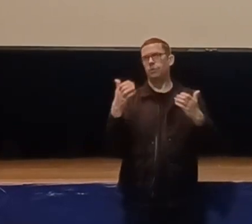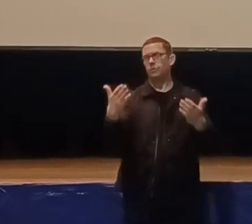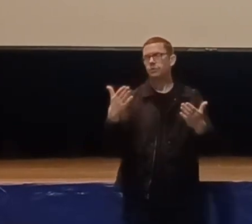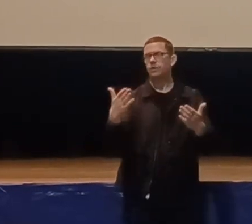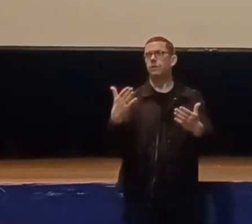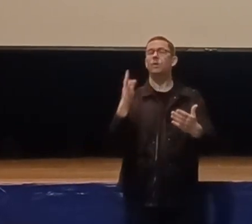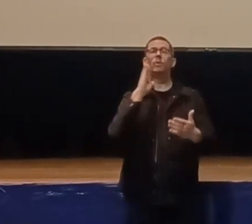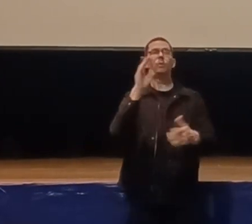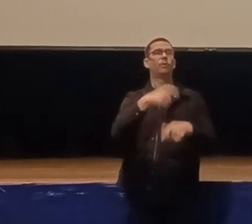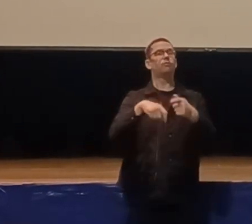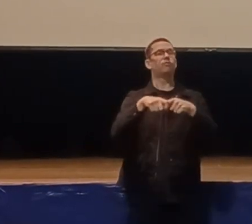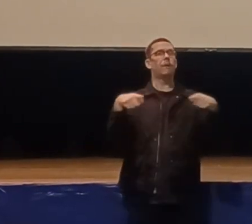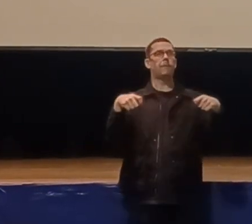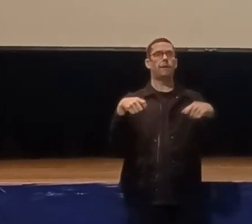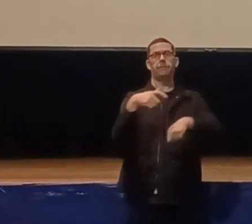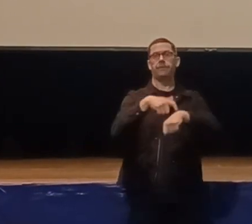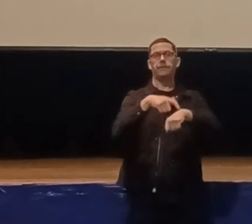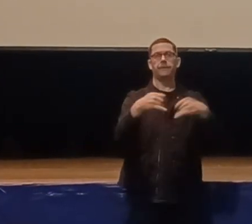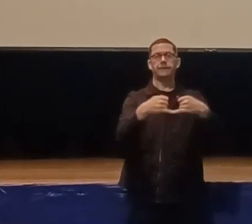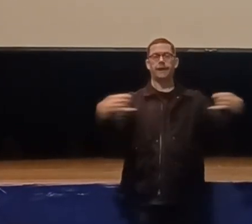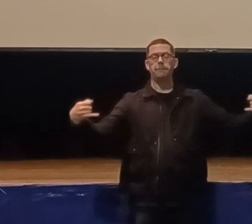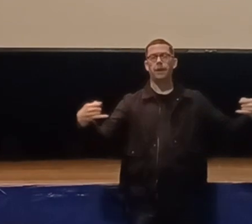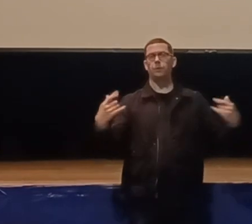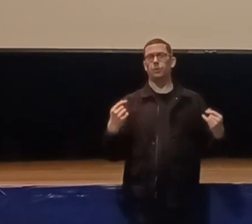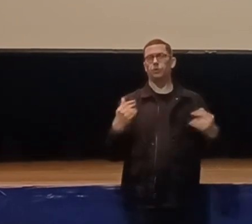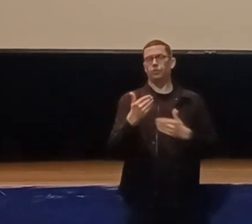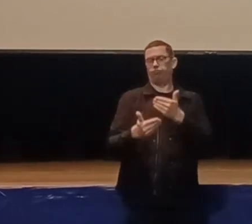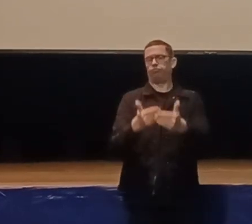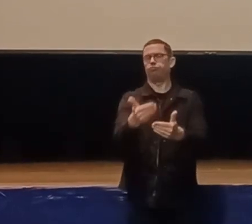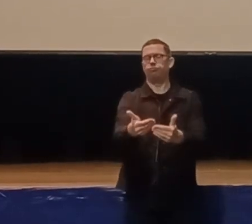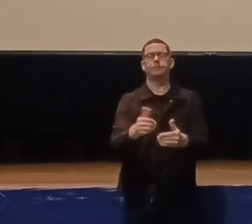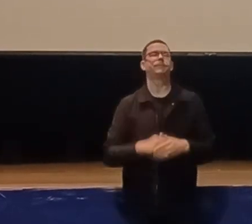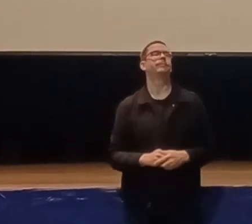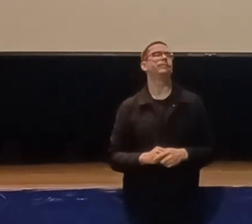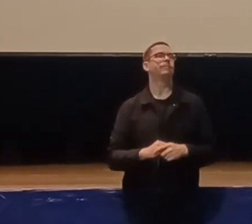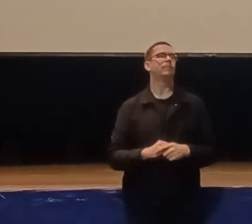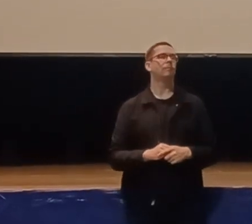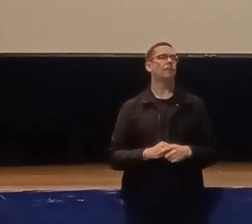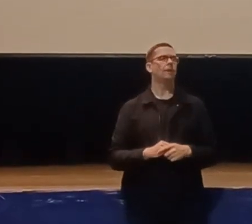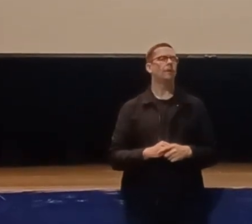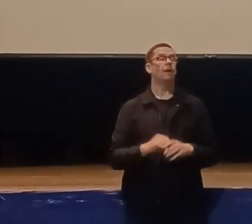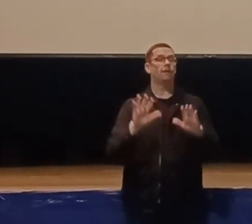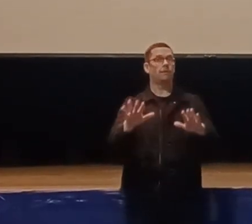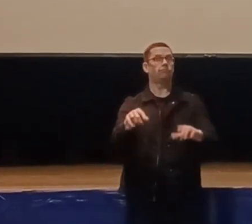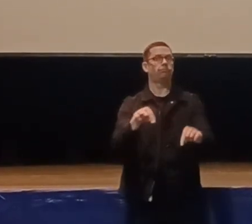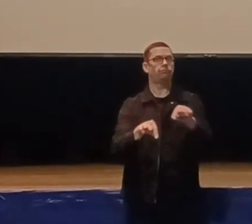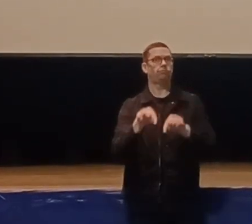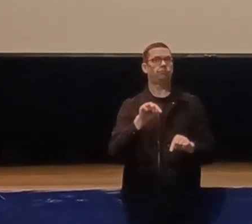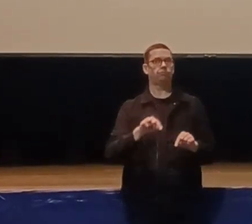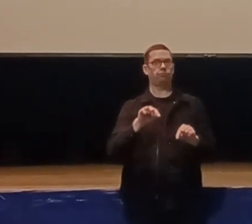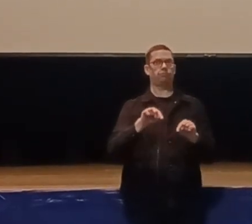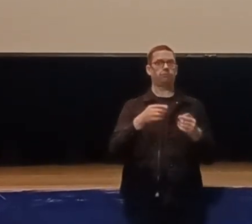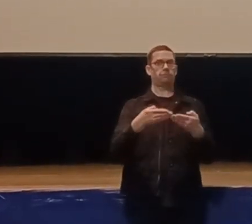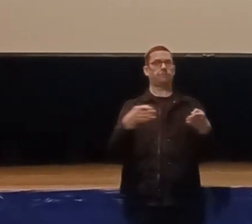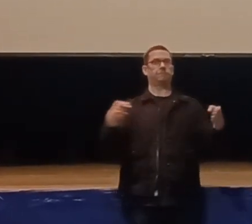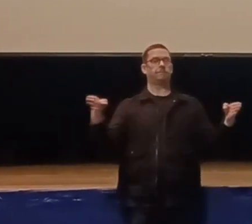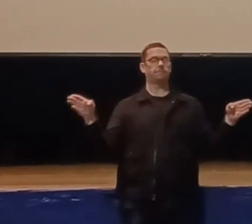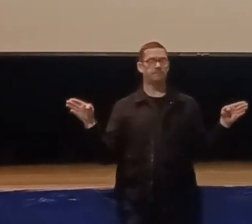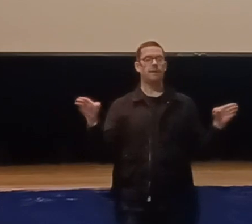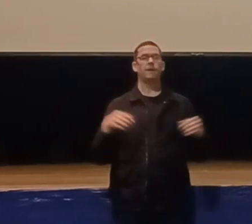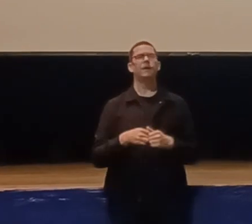with a discussion of the timeline and next steps. So just taking a step back to the big picture, through